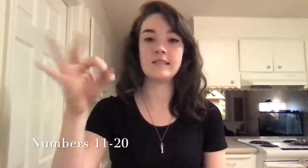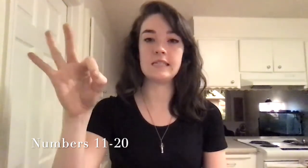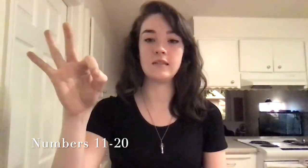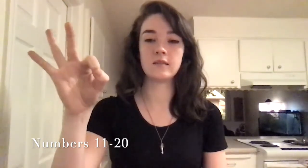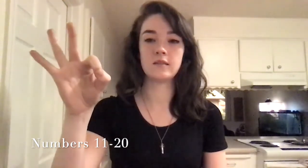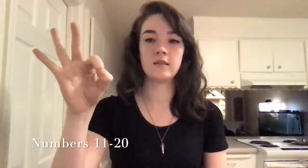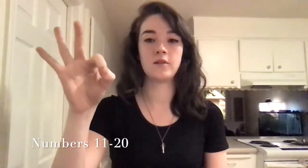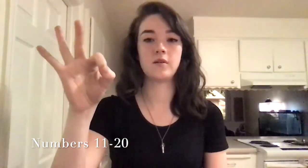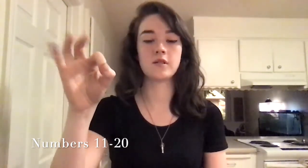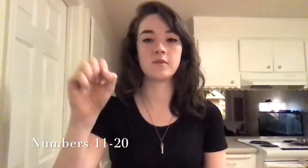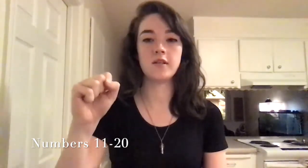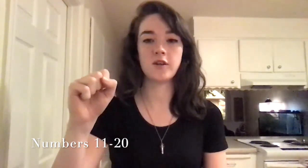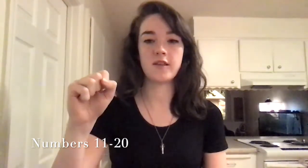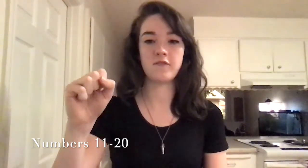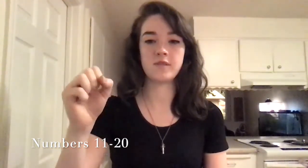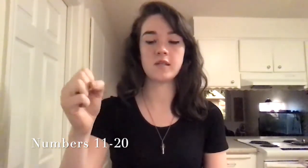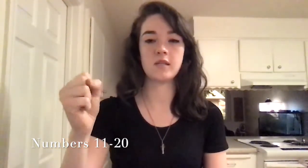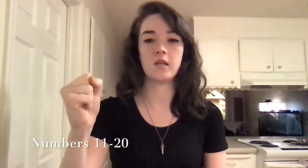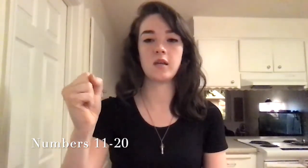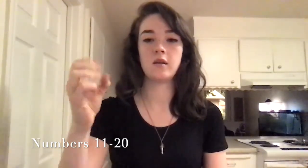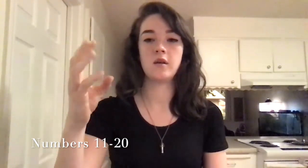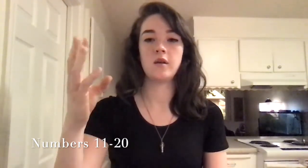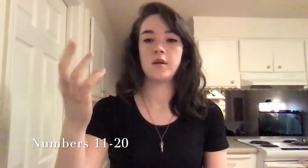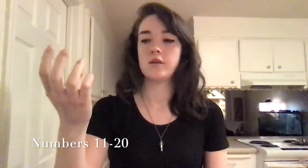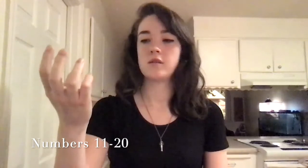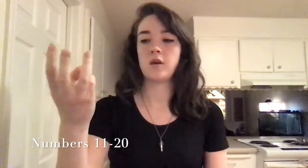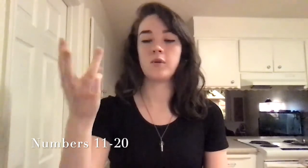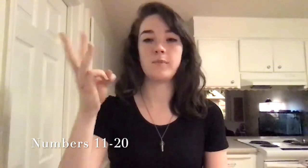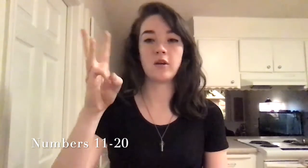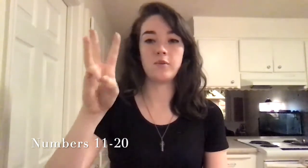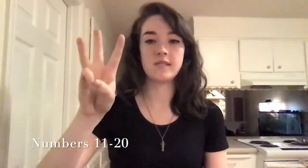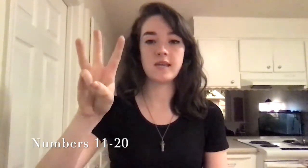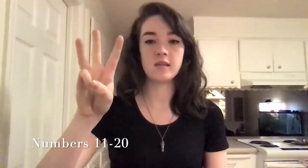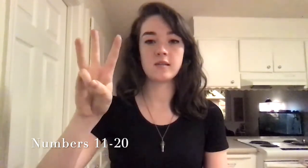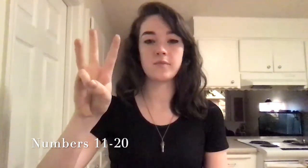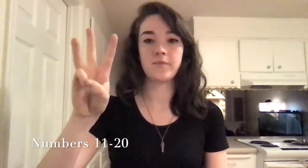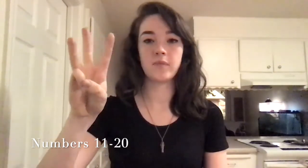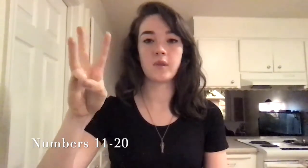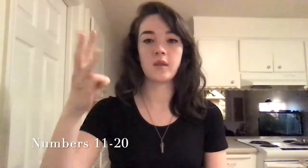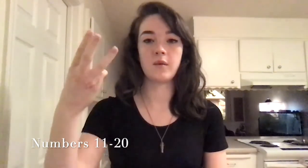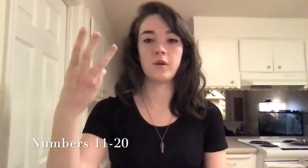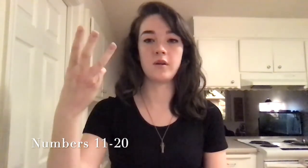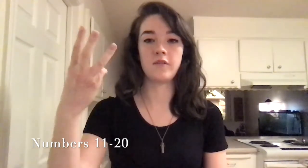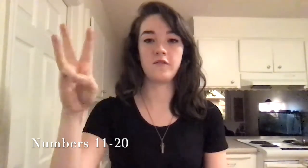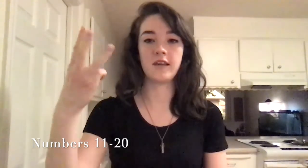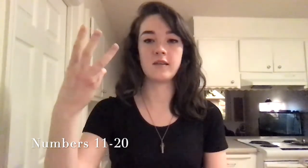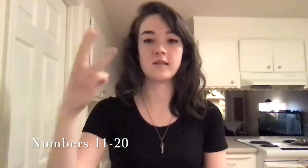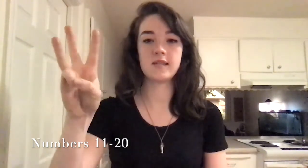19. Awesome. So let's try that from 16 again. So we're going to make our number 6, and we're going to flick it.